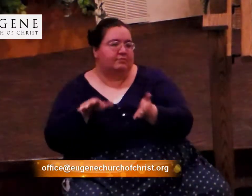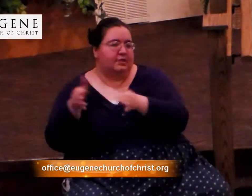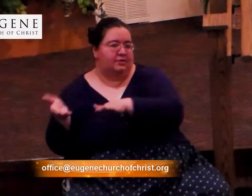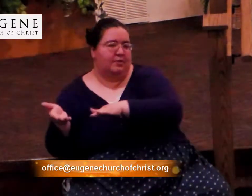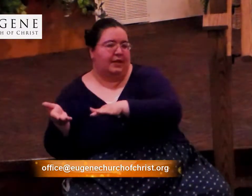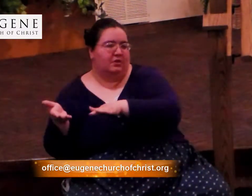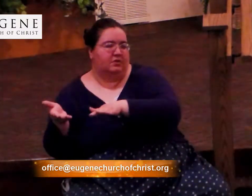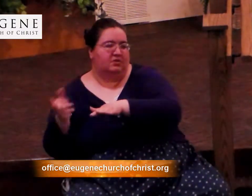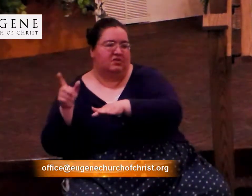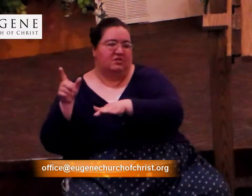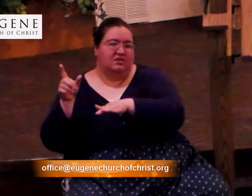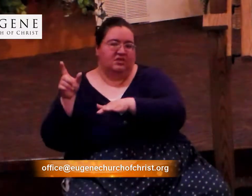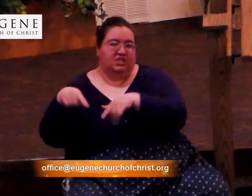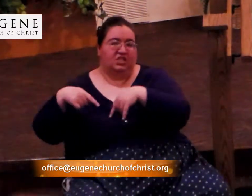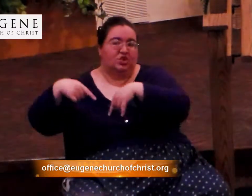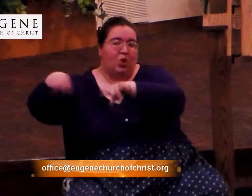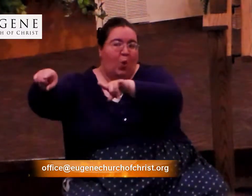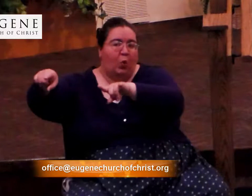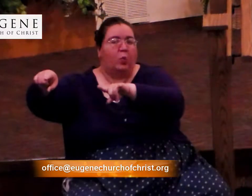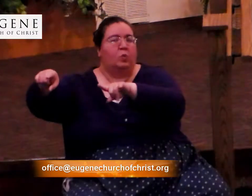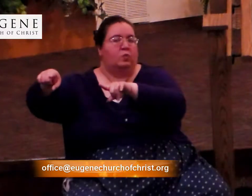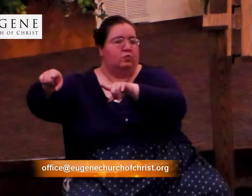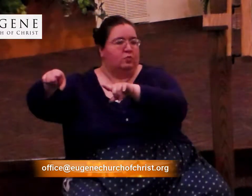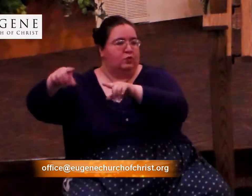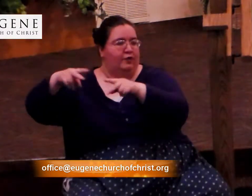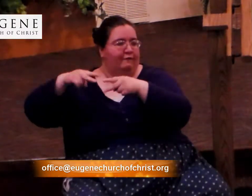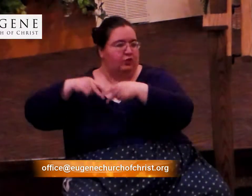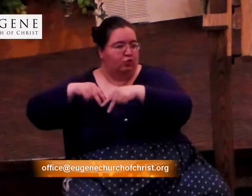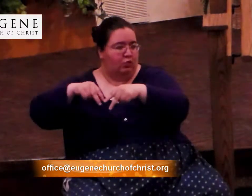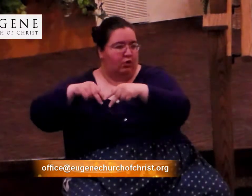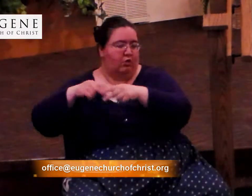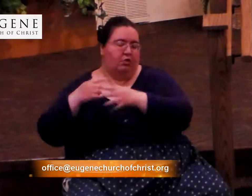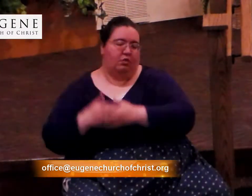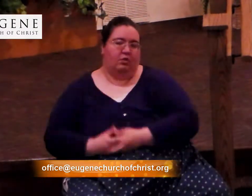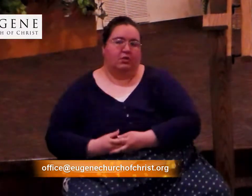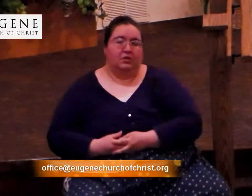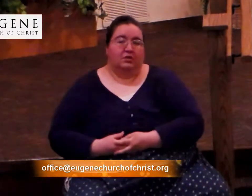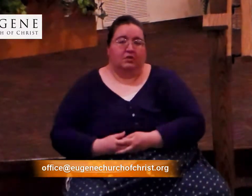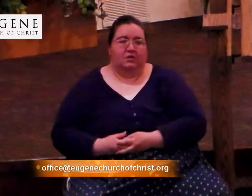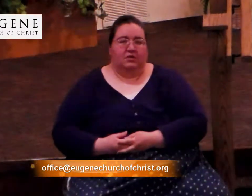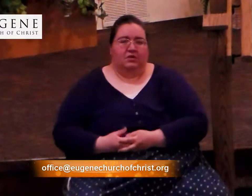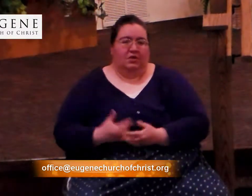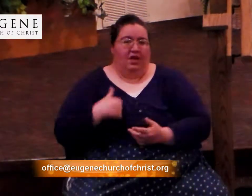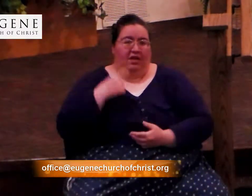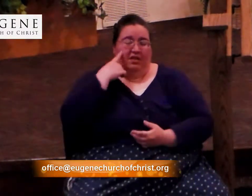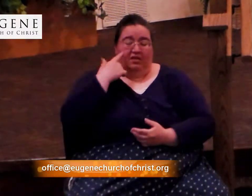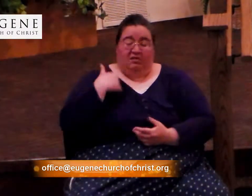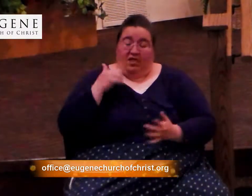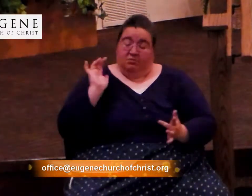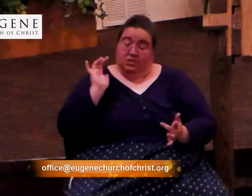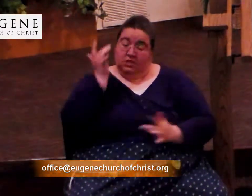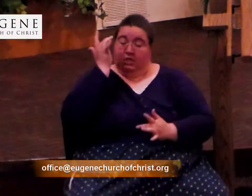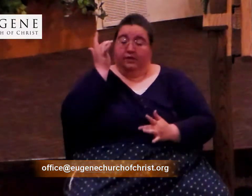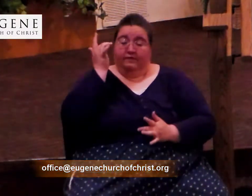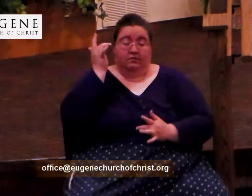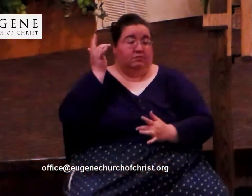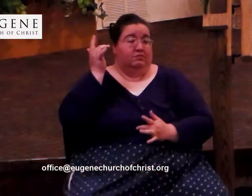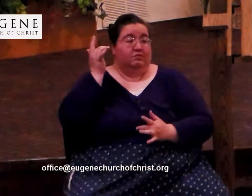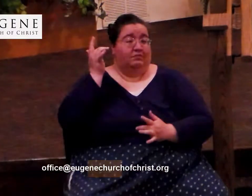We are also given a call to go. Now, the beauty of our call to go is it's the call the apostles received at the end of the